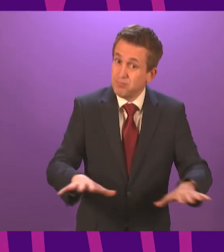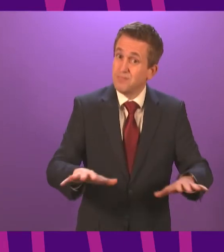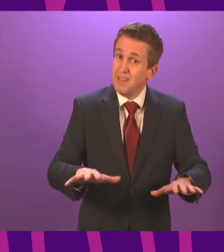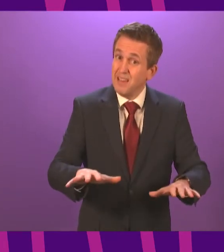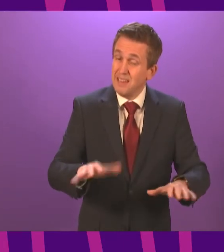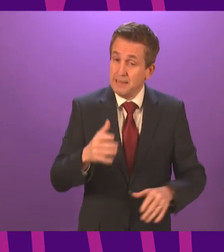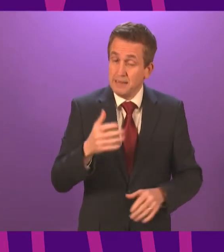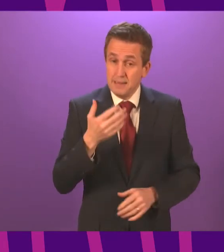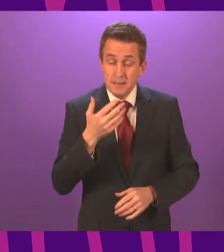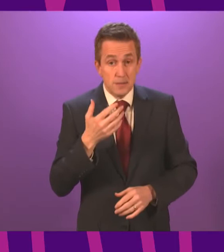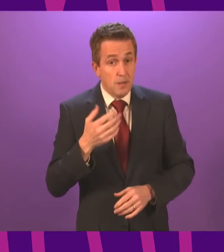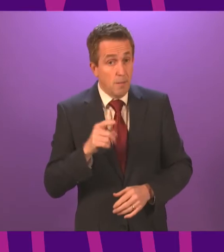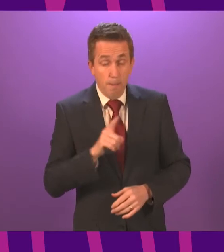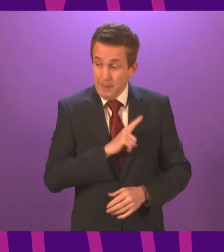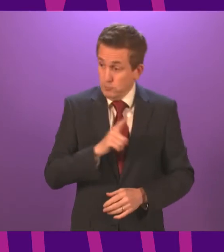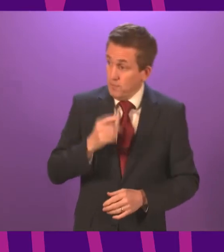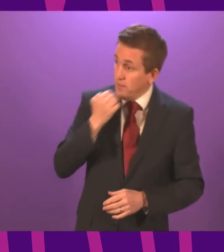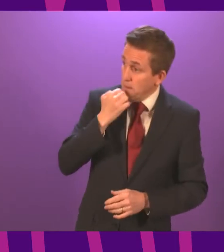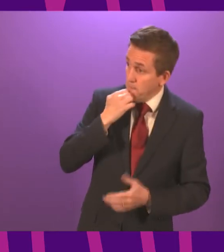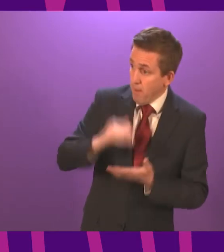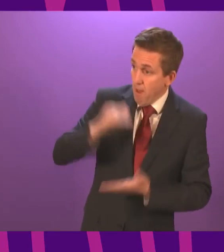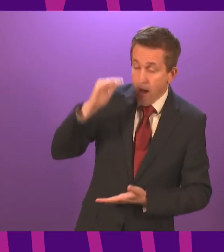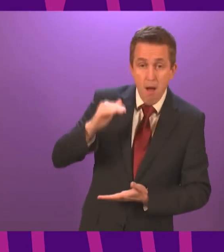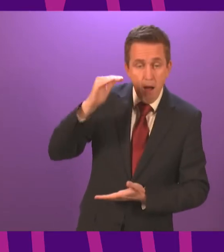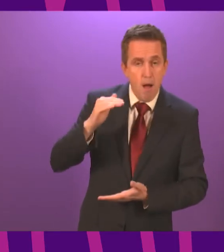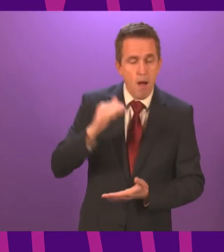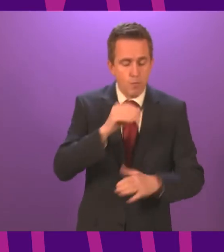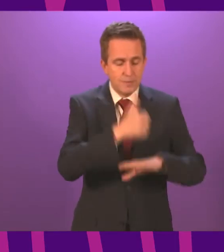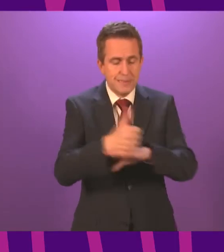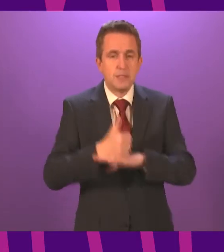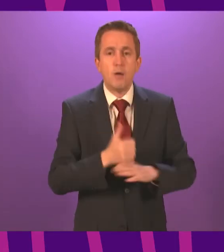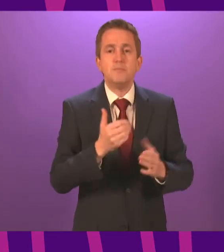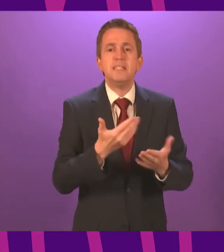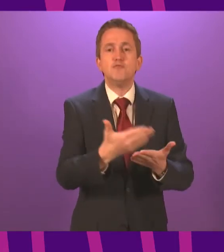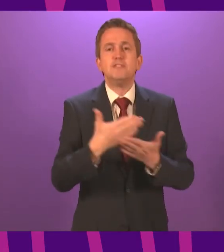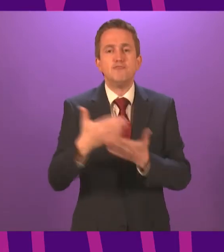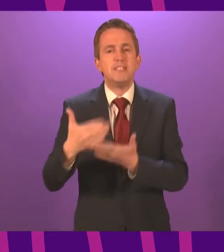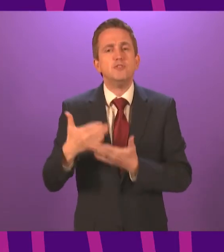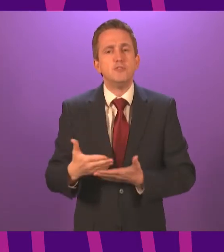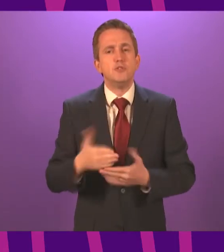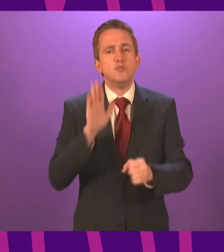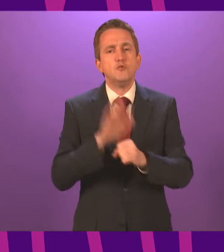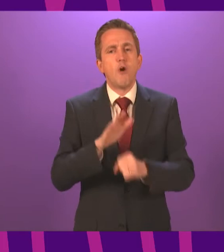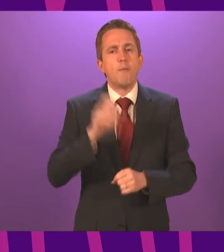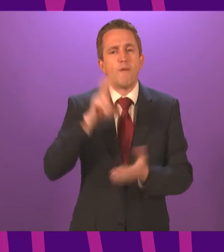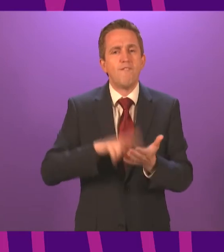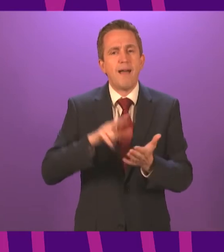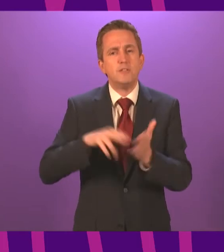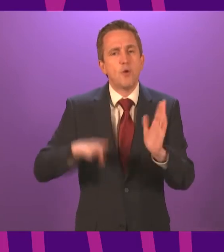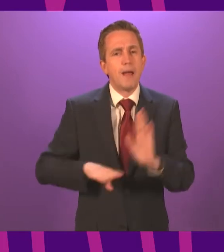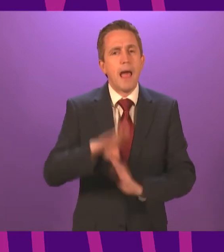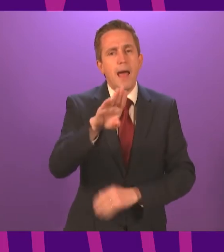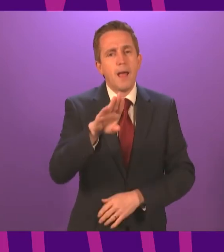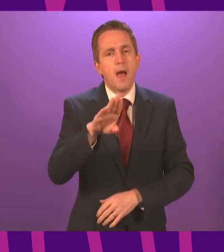essential now that, given the prevalence that we've set out, that we put these restrictions in place to stop that. going higher and